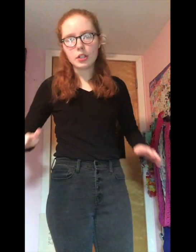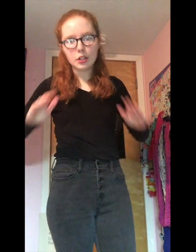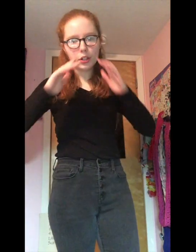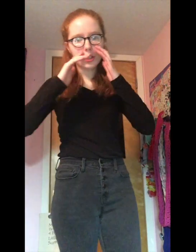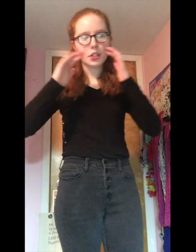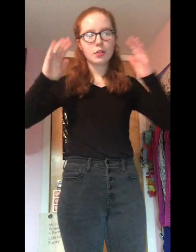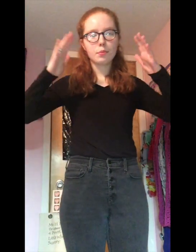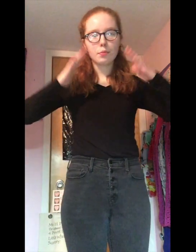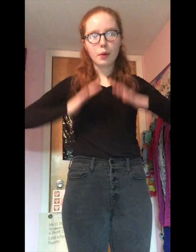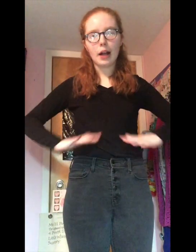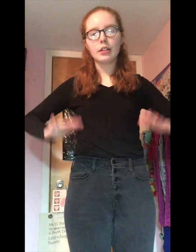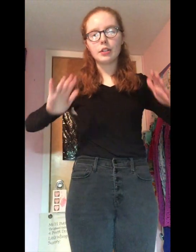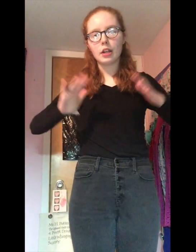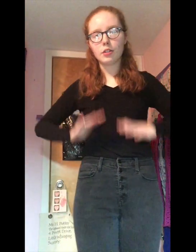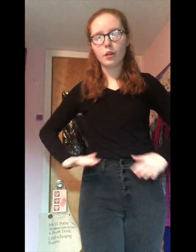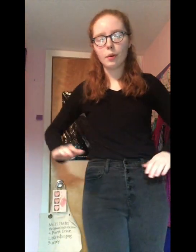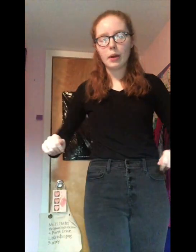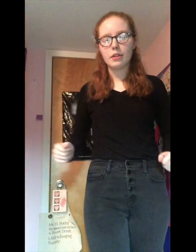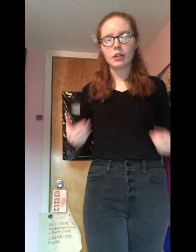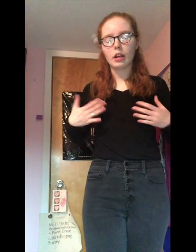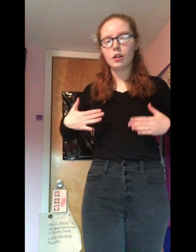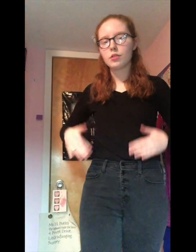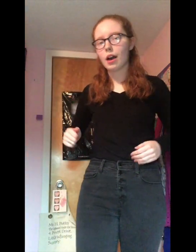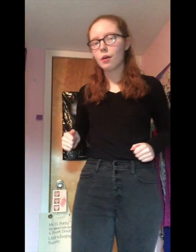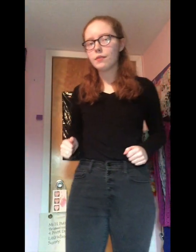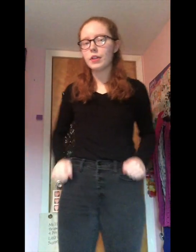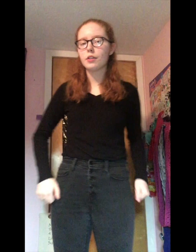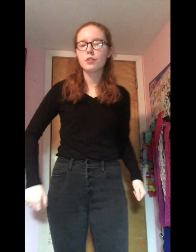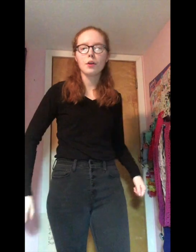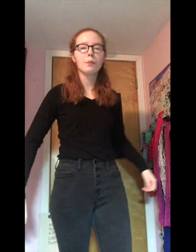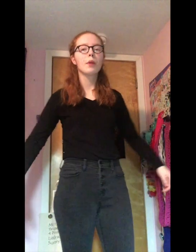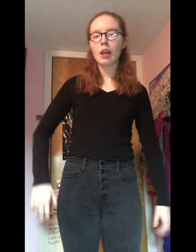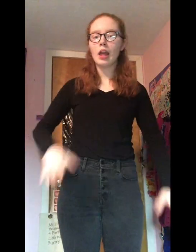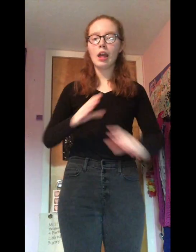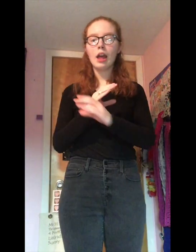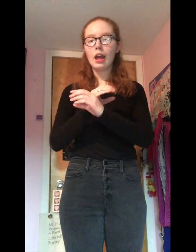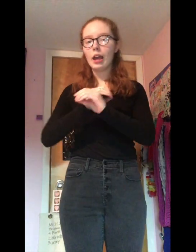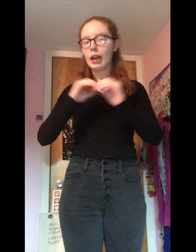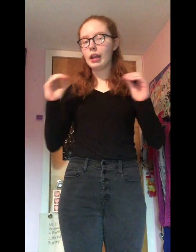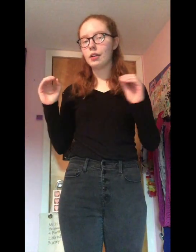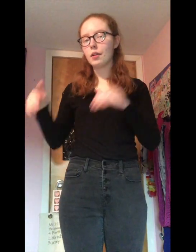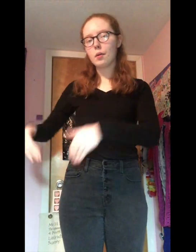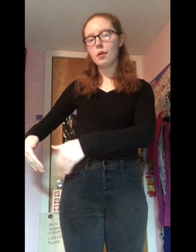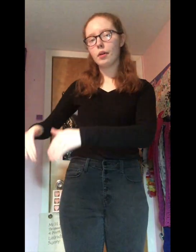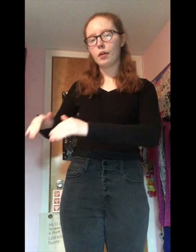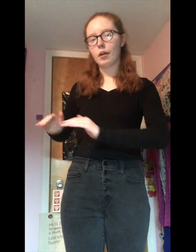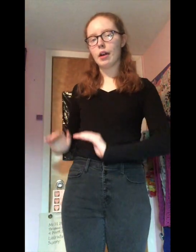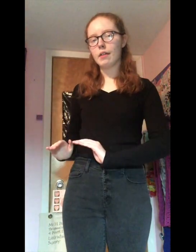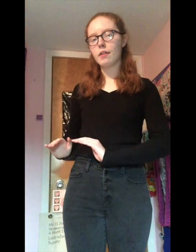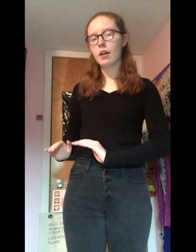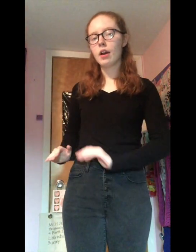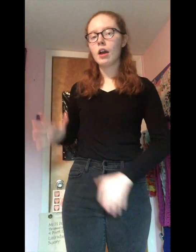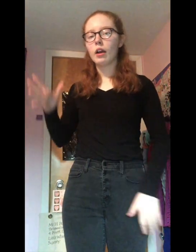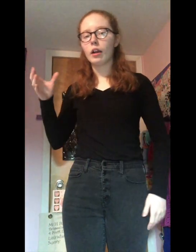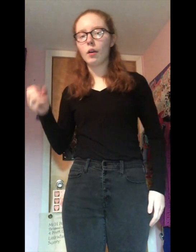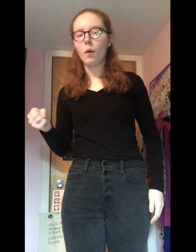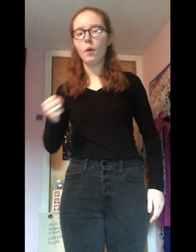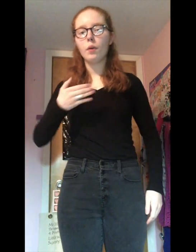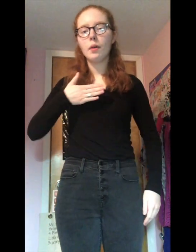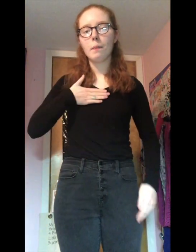easier to just practice at a slower pace and get used to how it feels. So, ain't no grave can hold